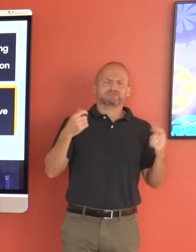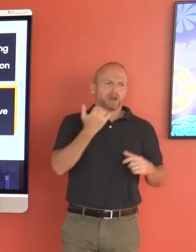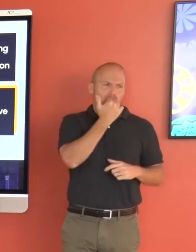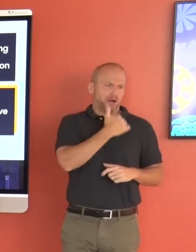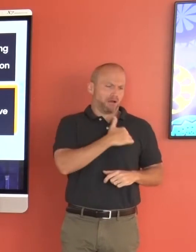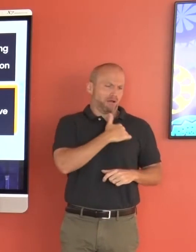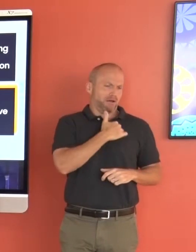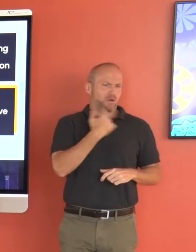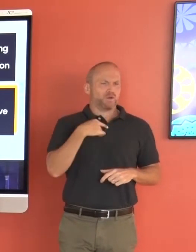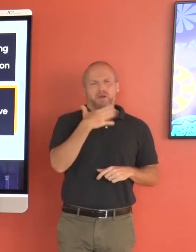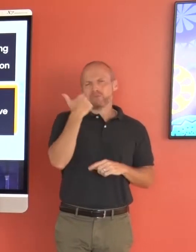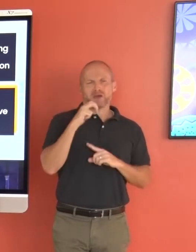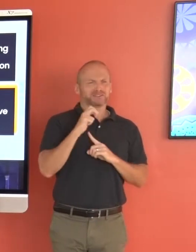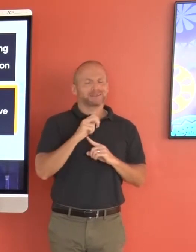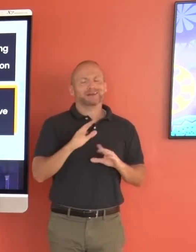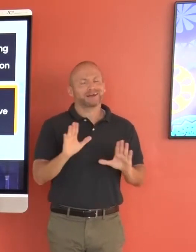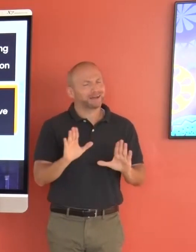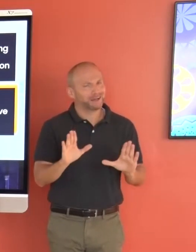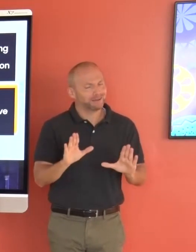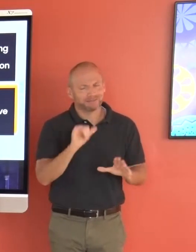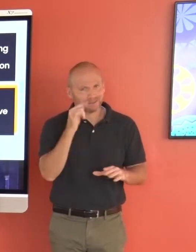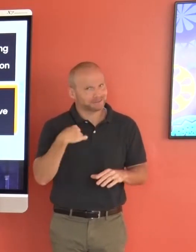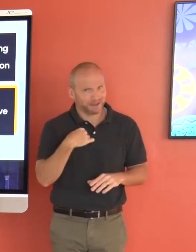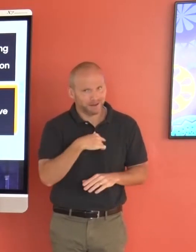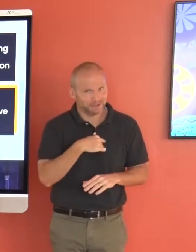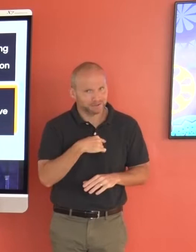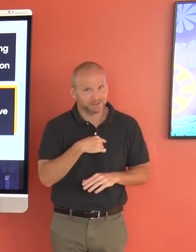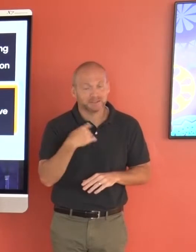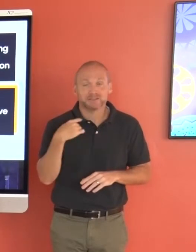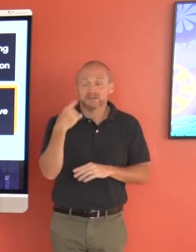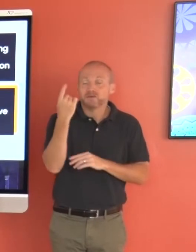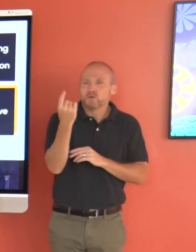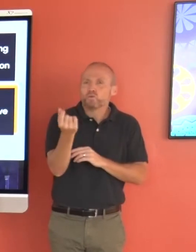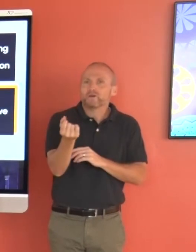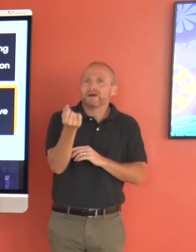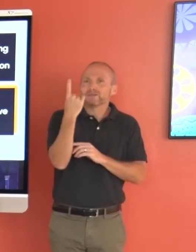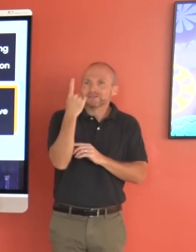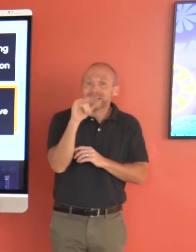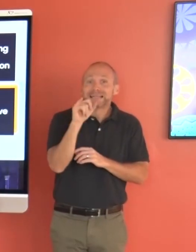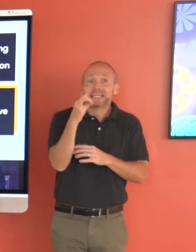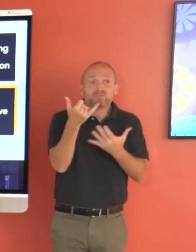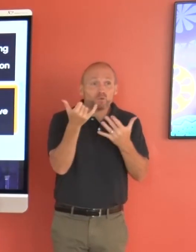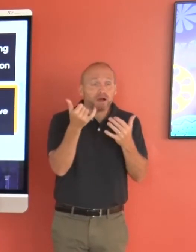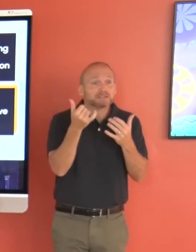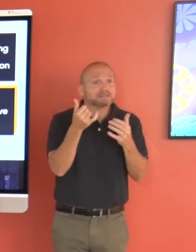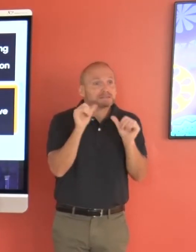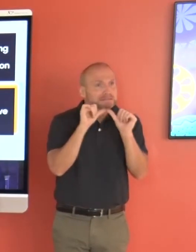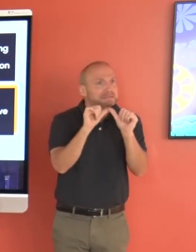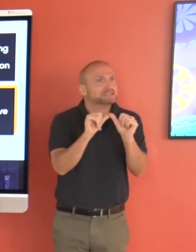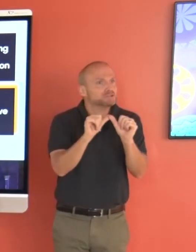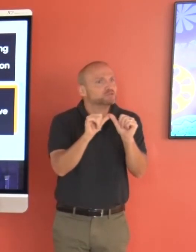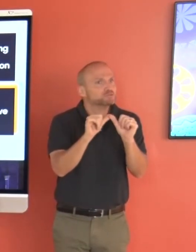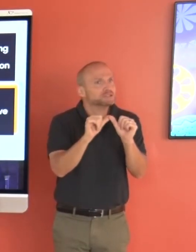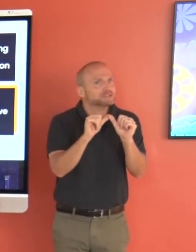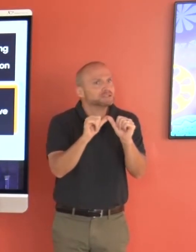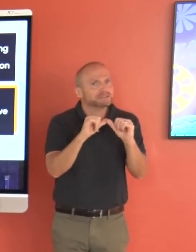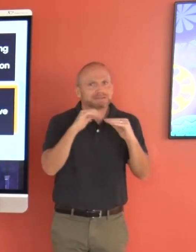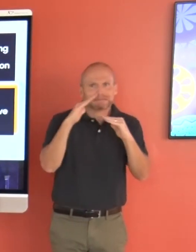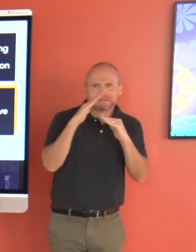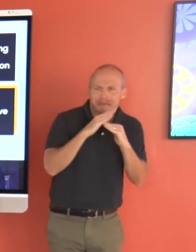nobody teaches like we do. No, that's not us. We understand that in order to remain relevant, we have to